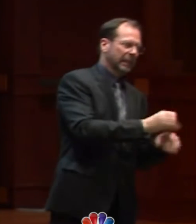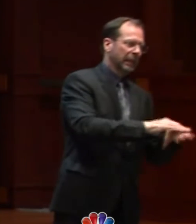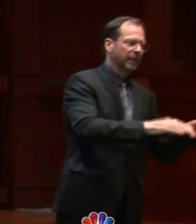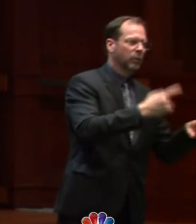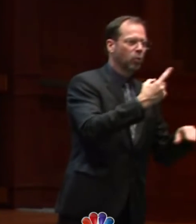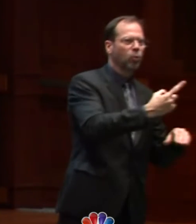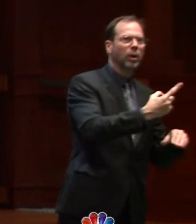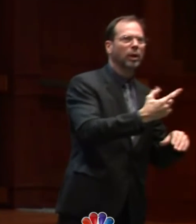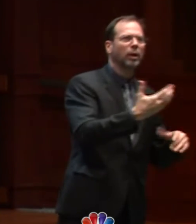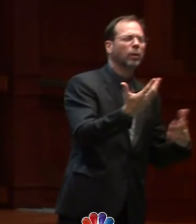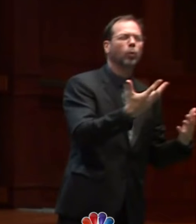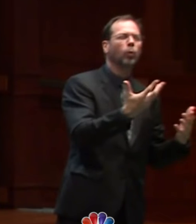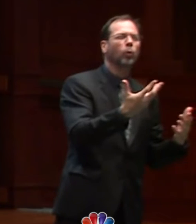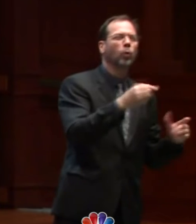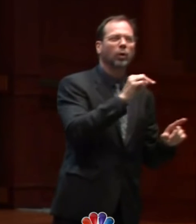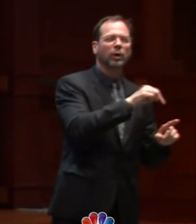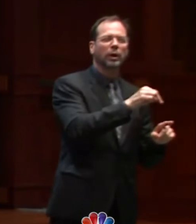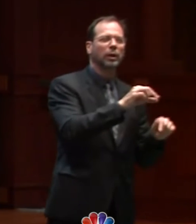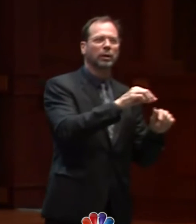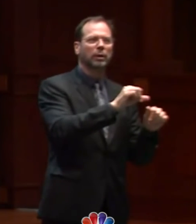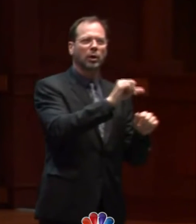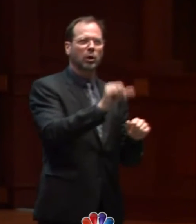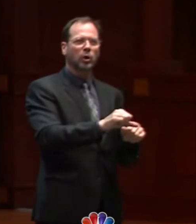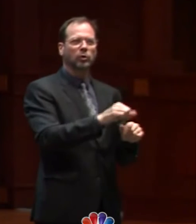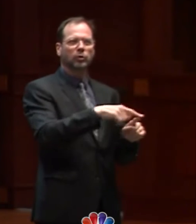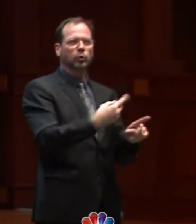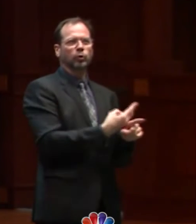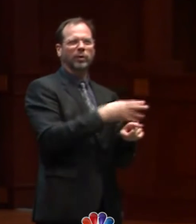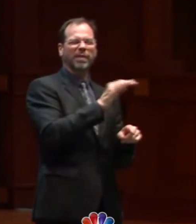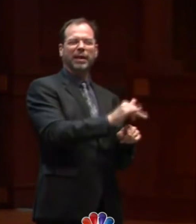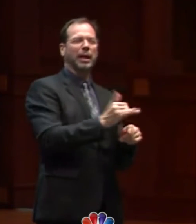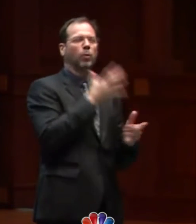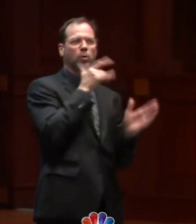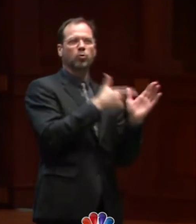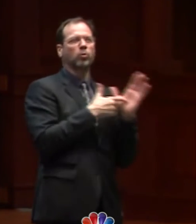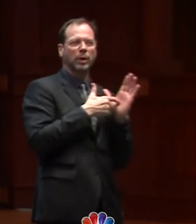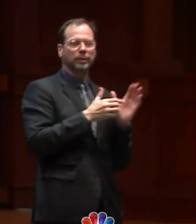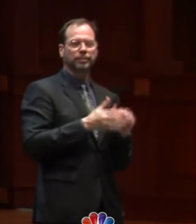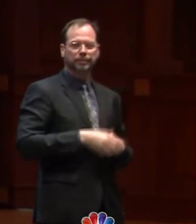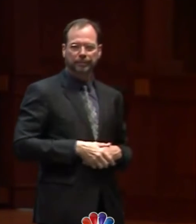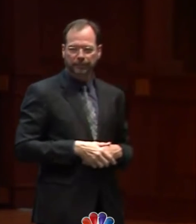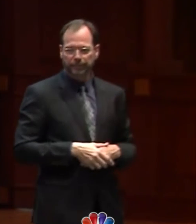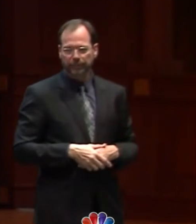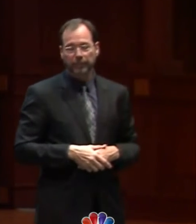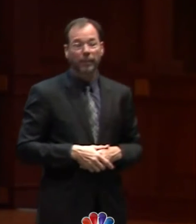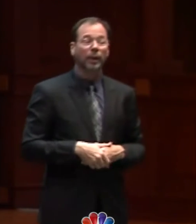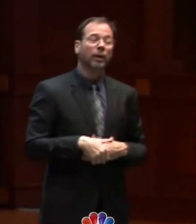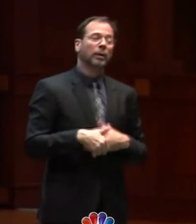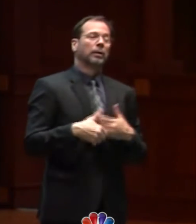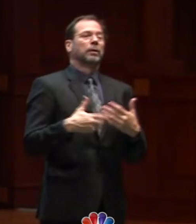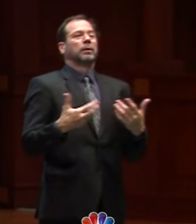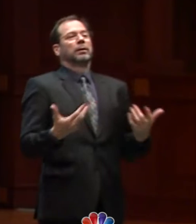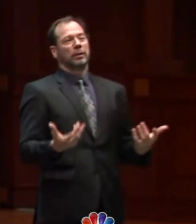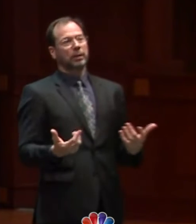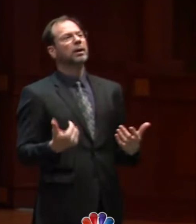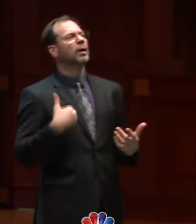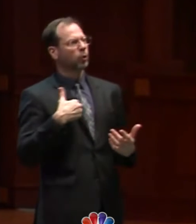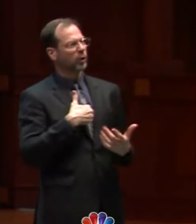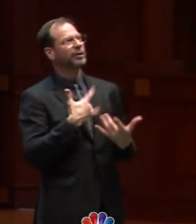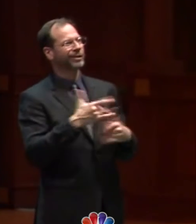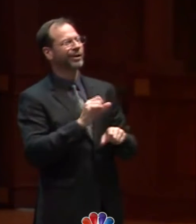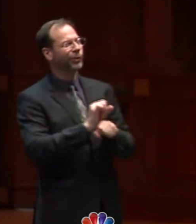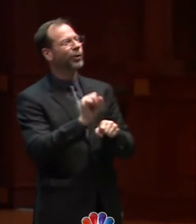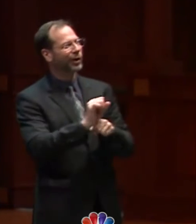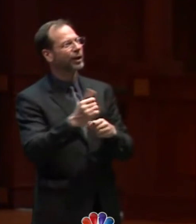surge facilities plan? What would it take to have to use these places? Well, I mean, it's a work in progress.